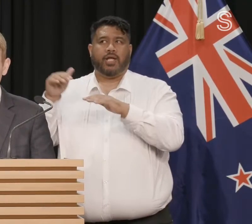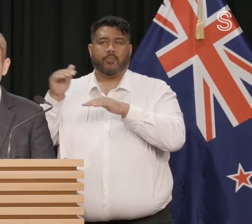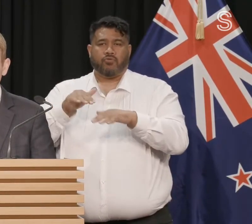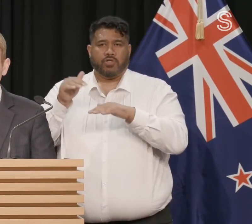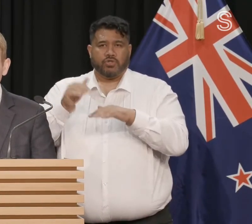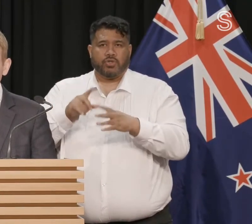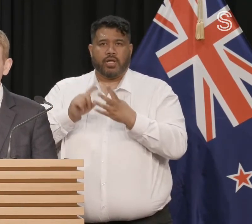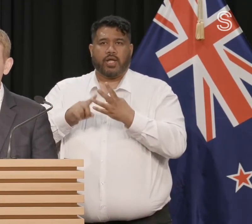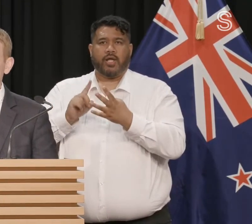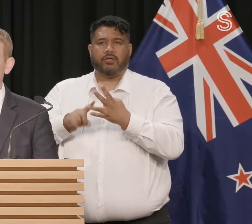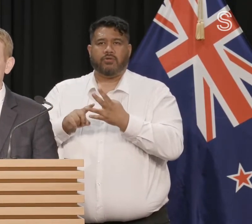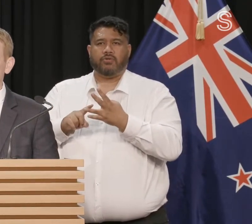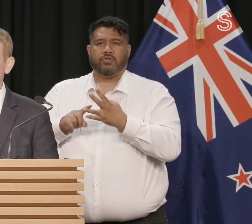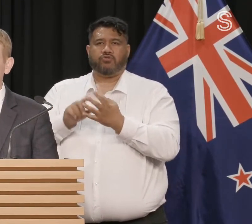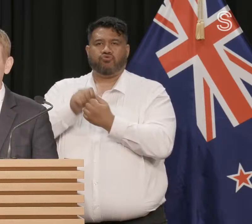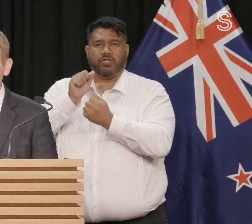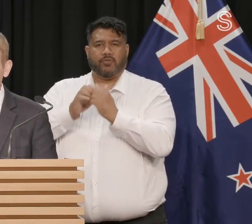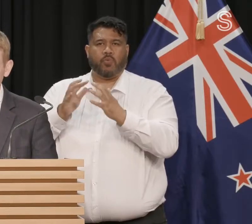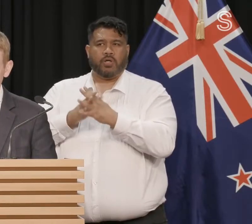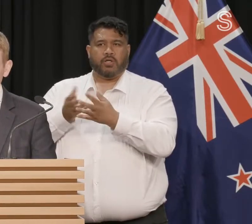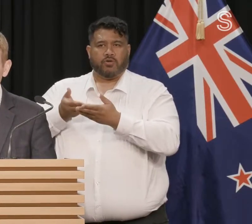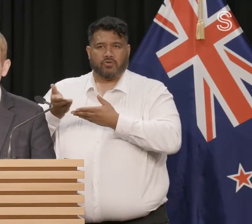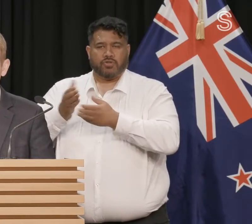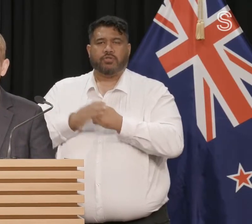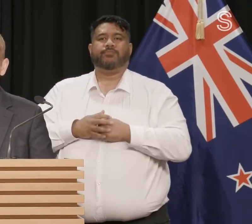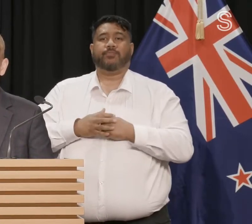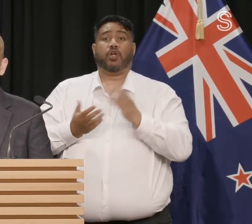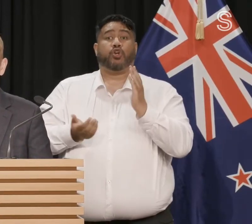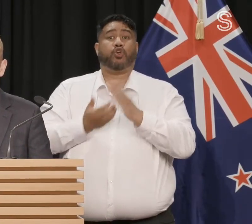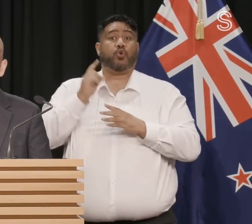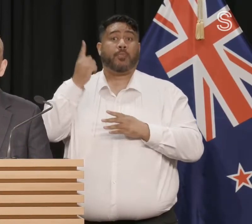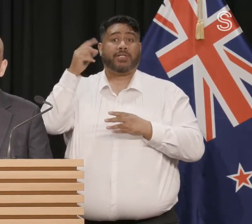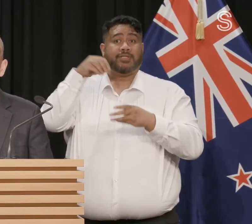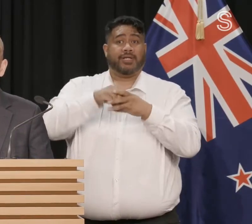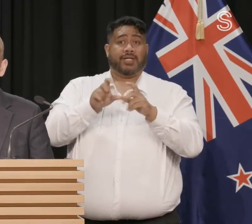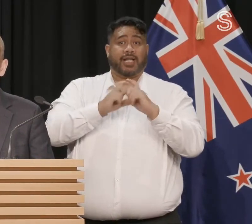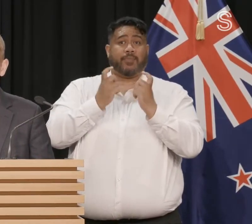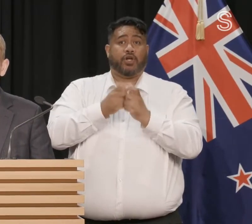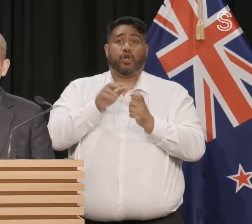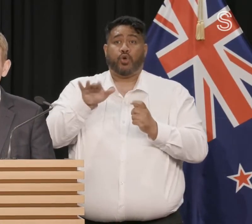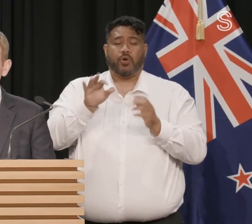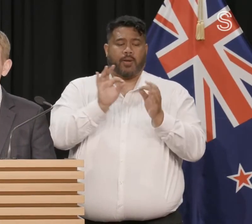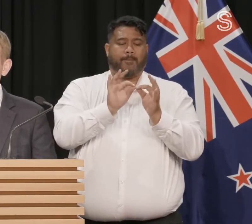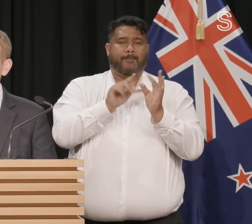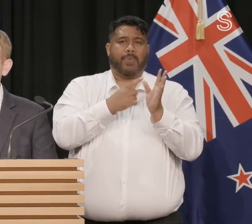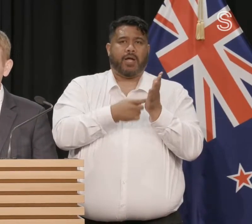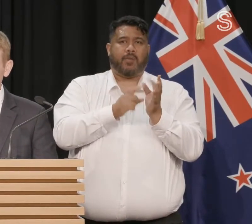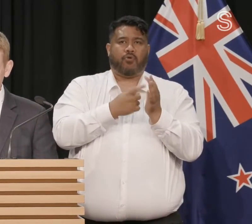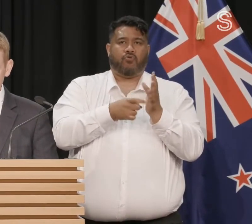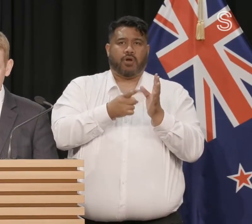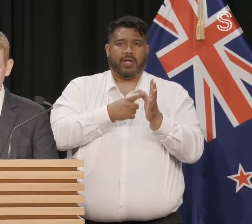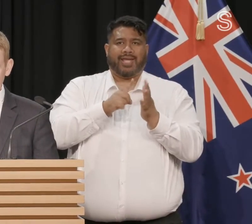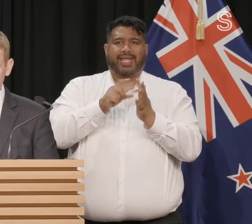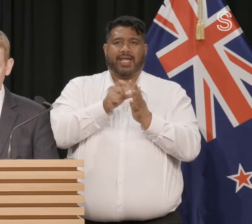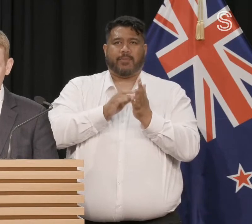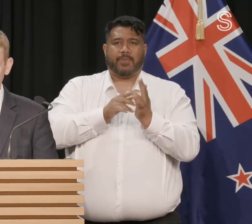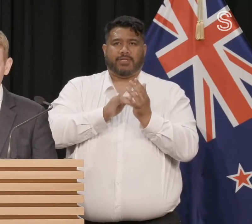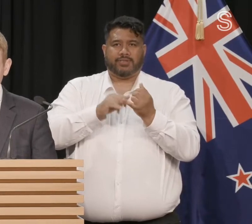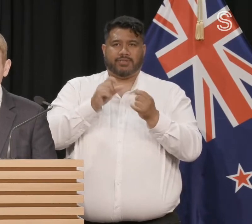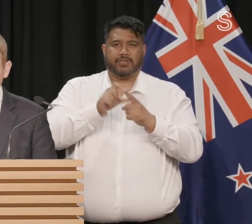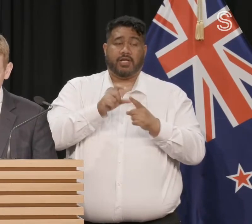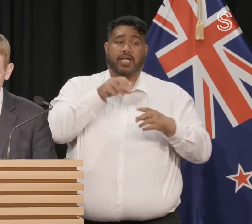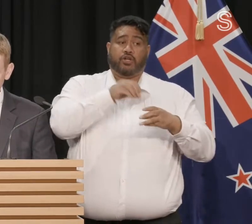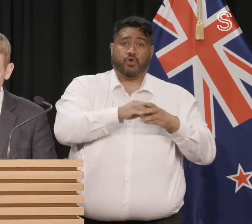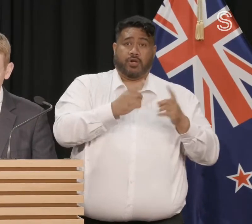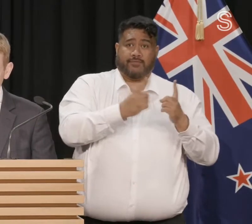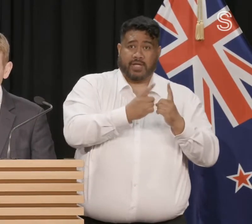Negotiations. And I've also appointed Barbara Edmonds as a Minister in the Cabinet. She will become Minister of Internal Affairs, Minister for